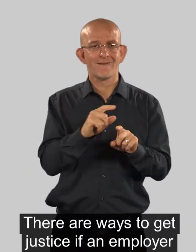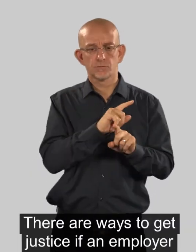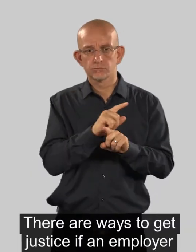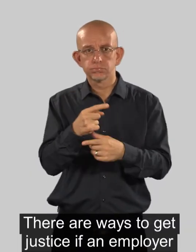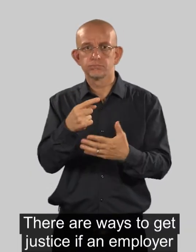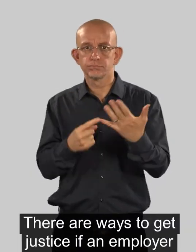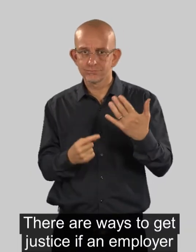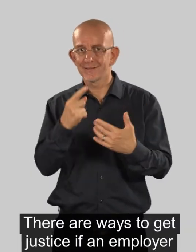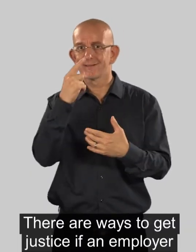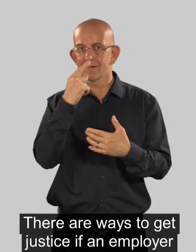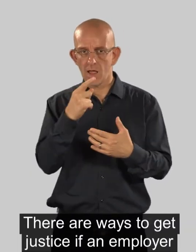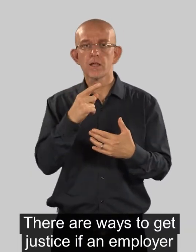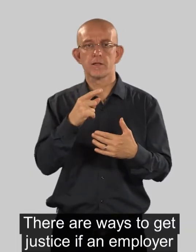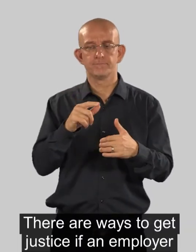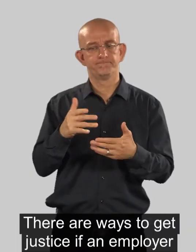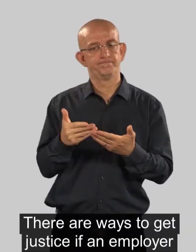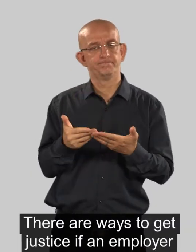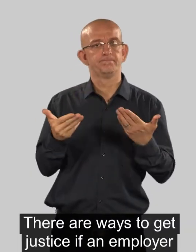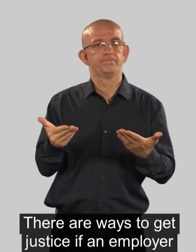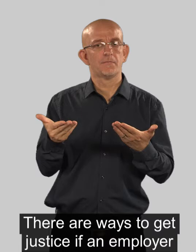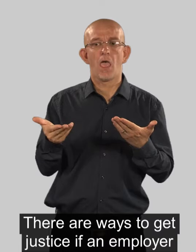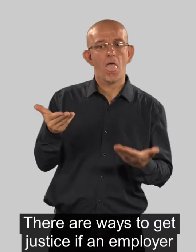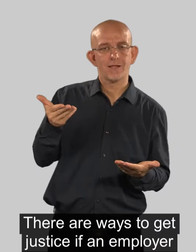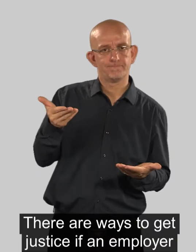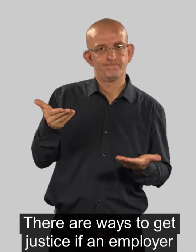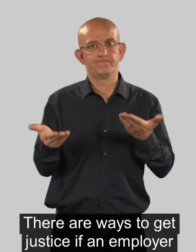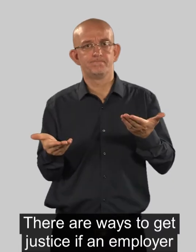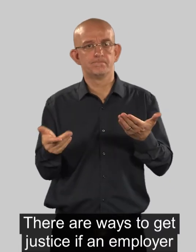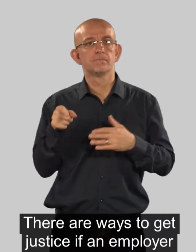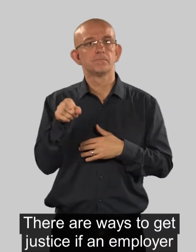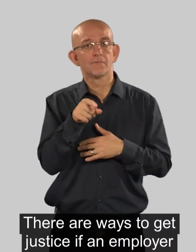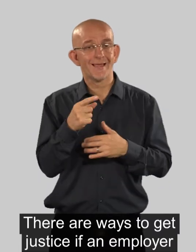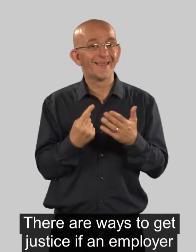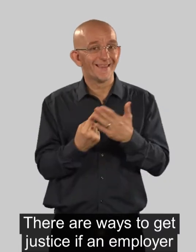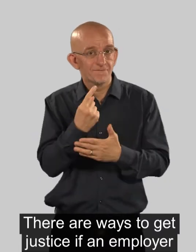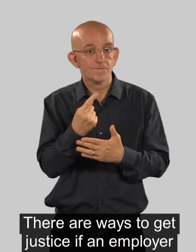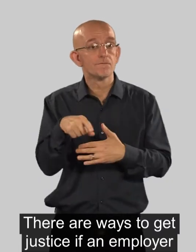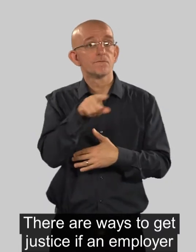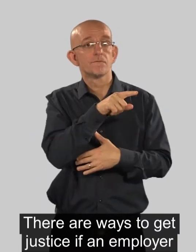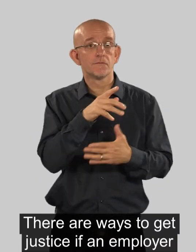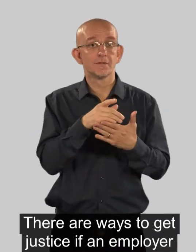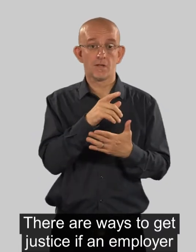There are ways to get justice if an employer does not treat disabled people fairly.